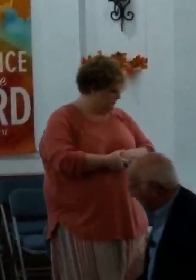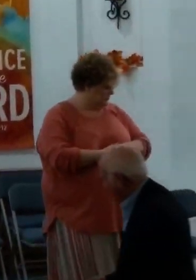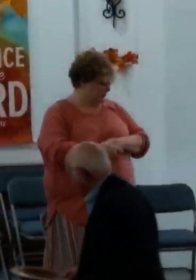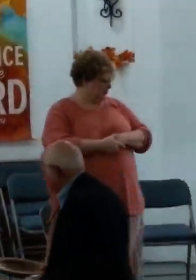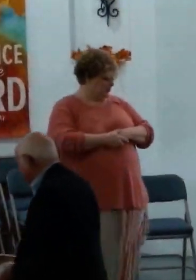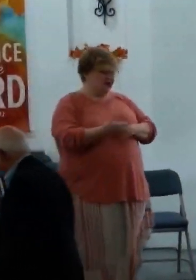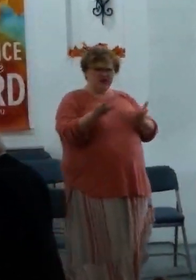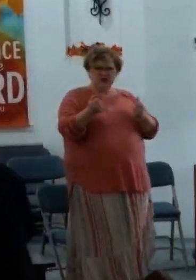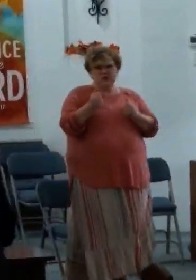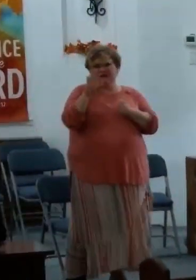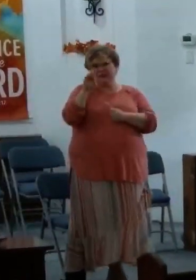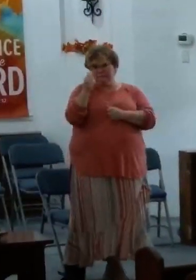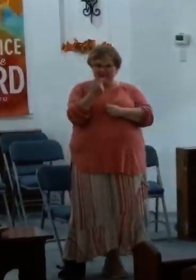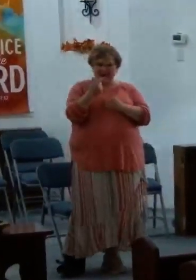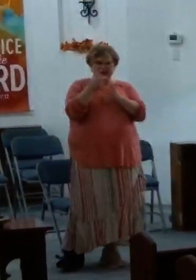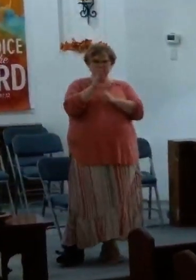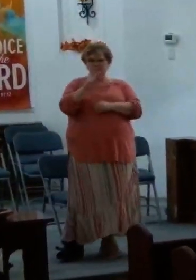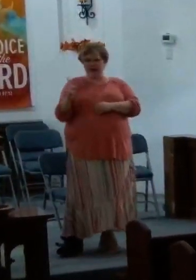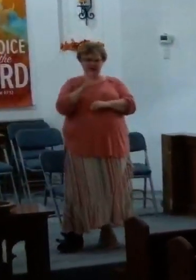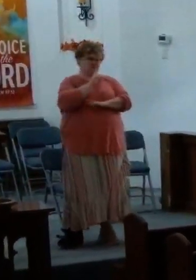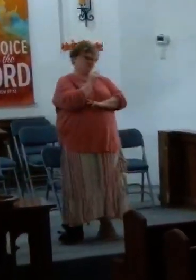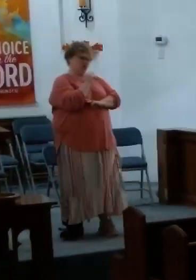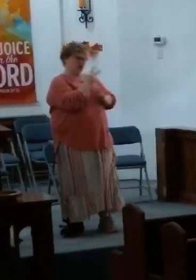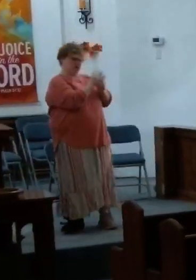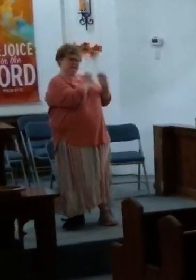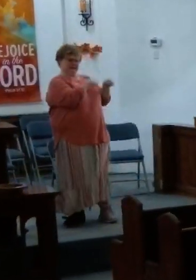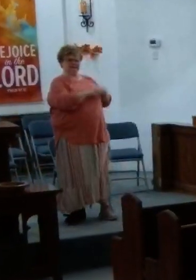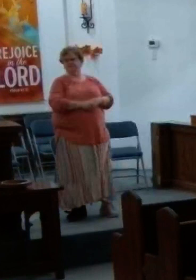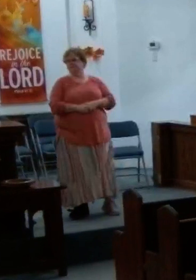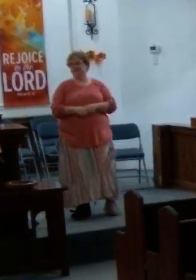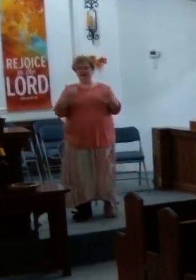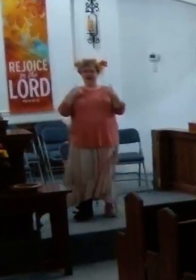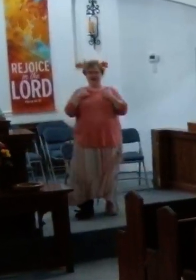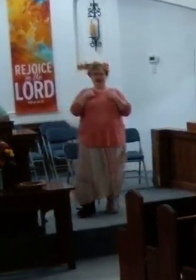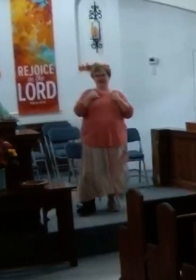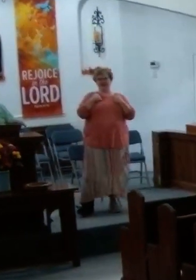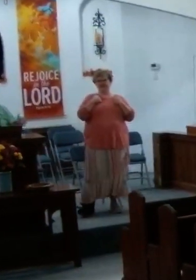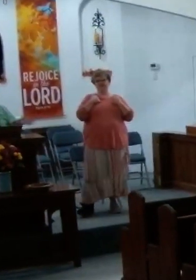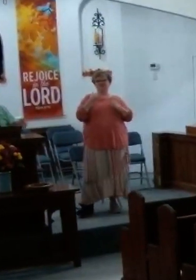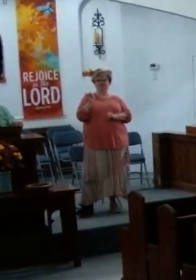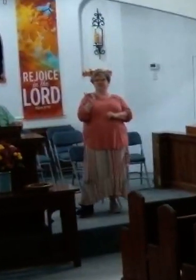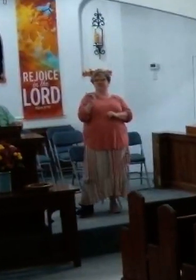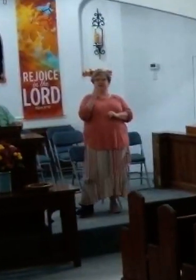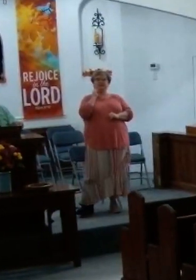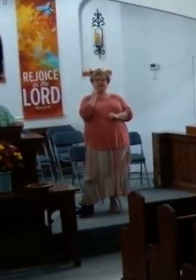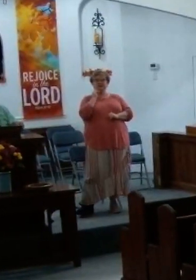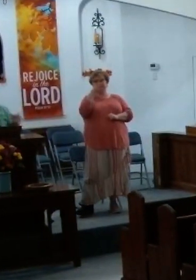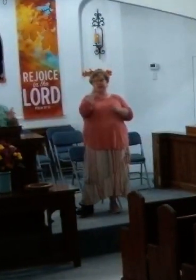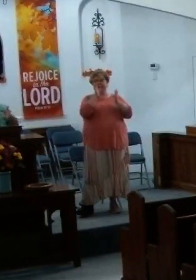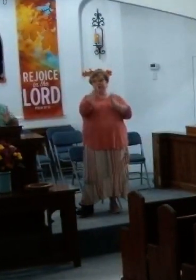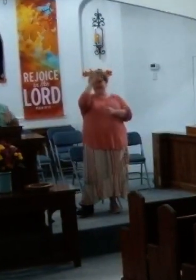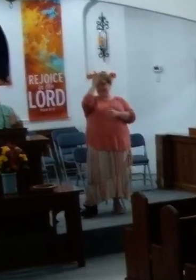No, you can keep the bag. I had a similar experience when I was growing up. Daddy gave us kids a quarter every Sunday to put an offering plate.